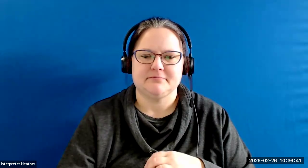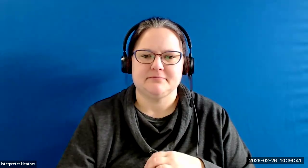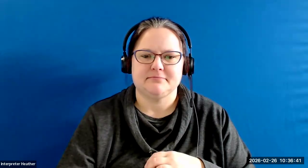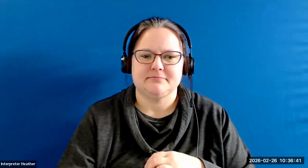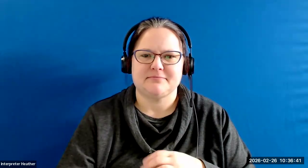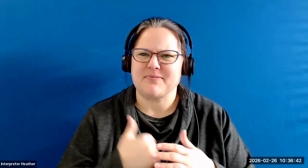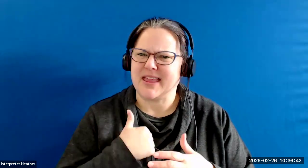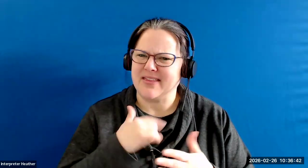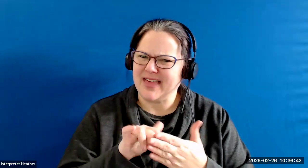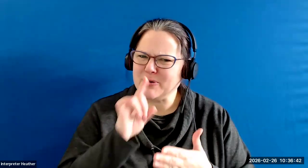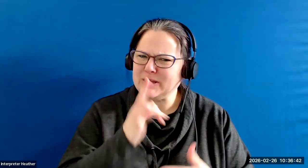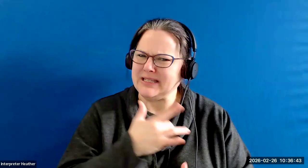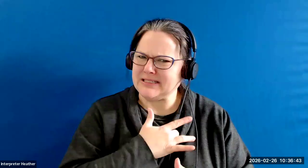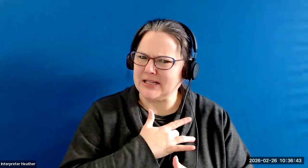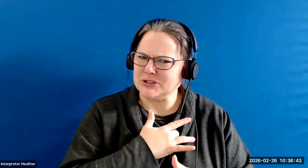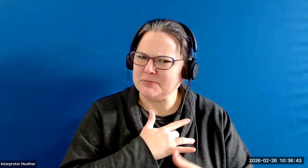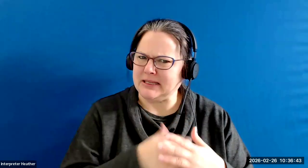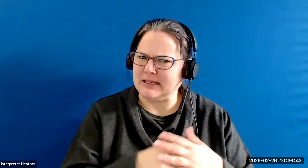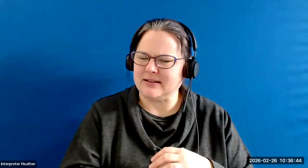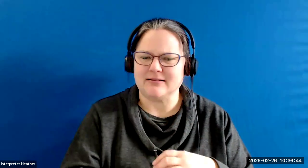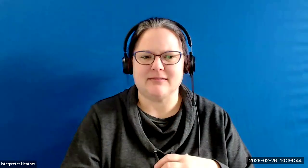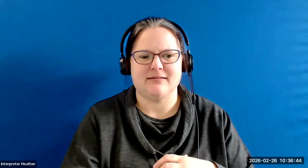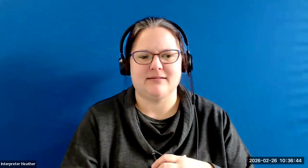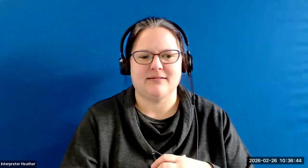Oh, that just touched my heart.